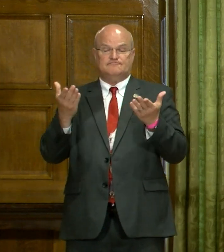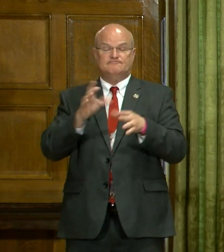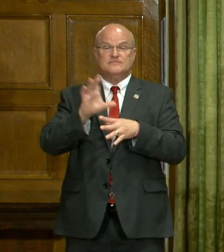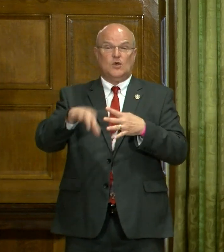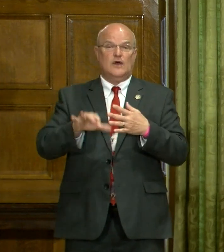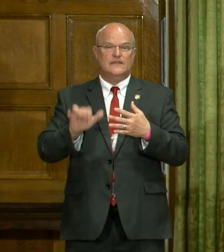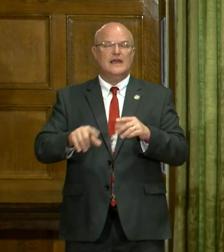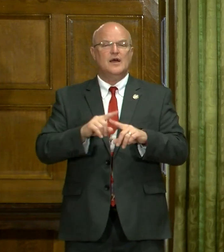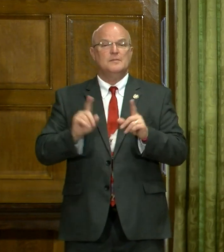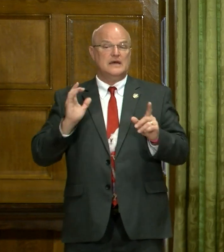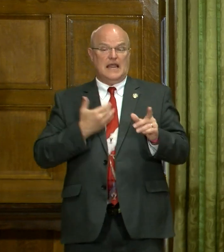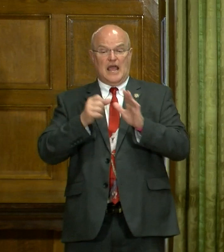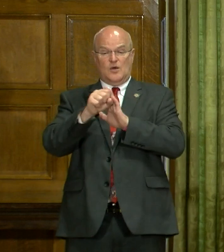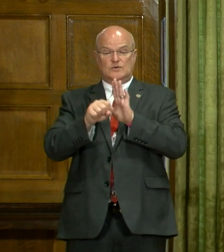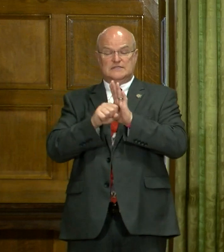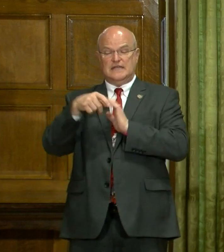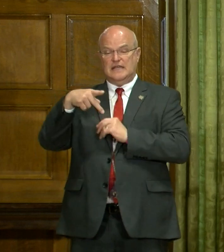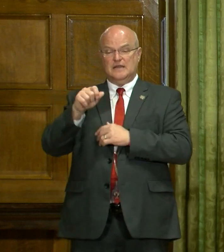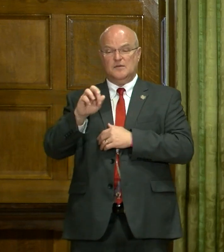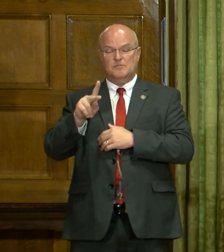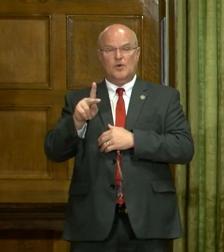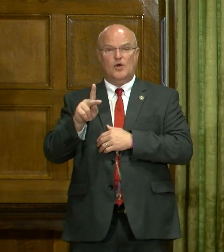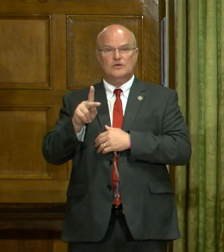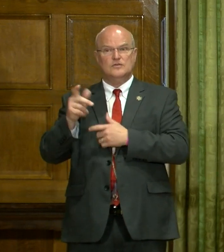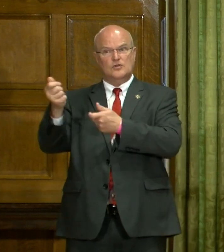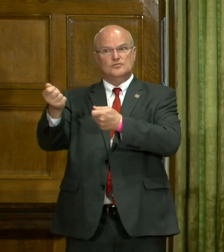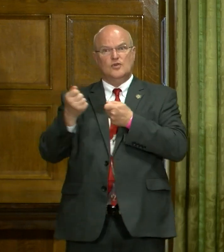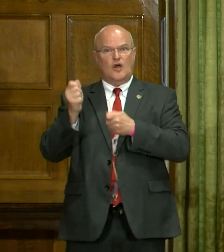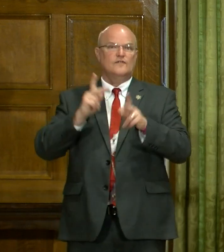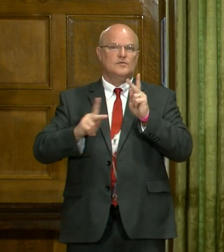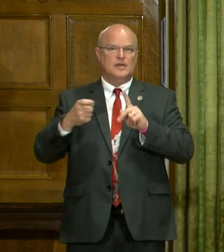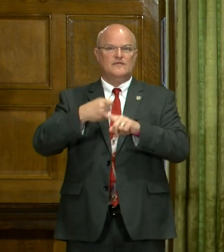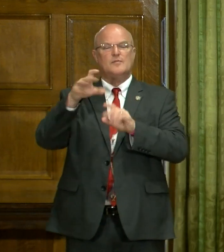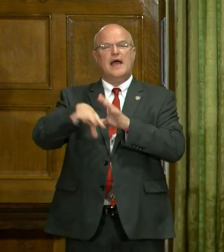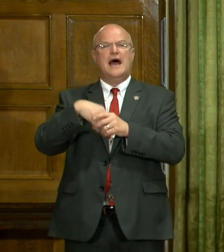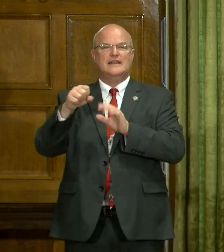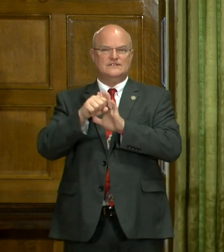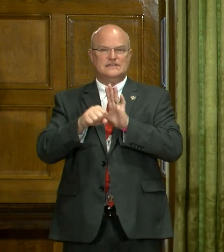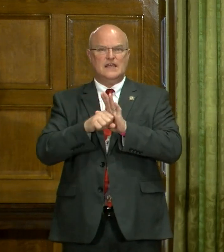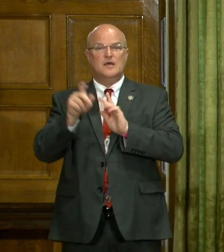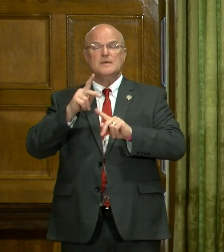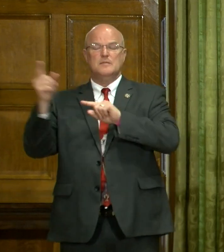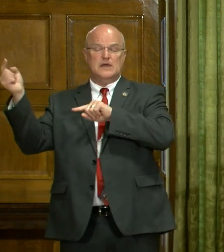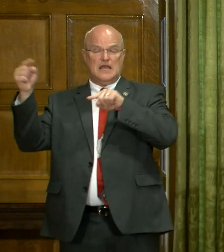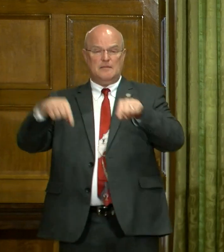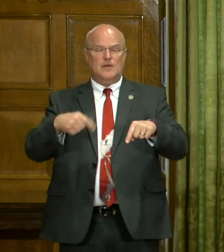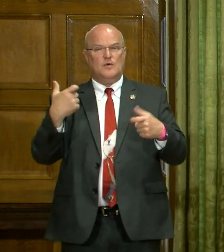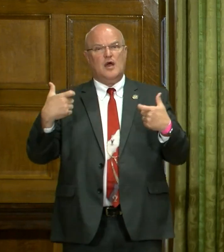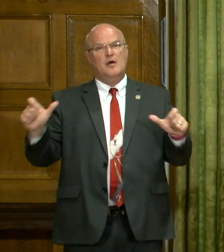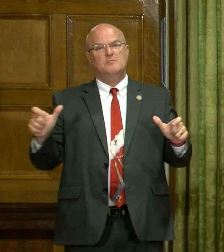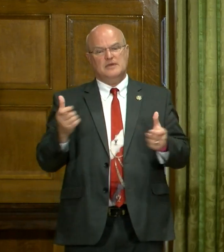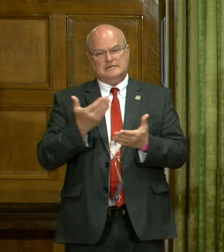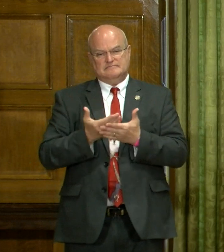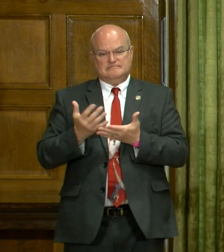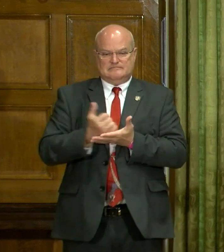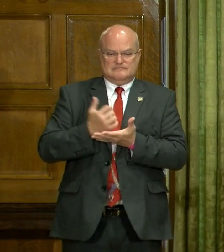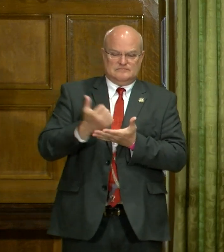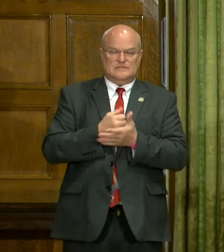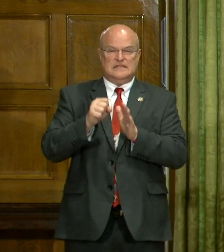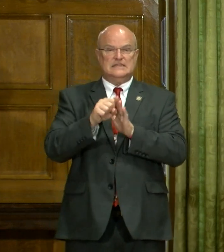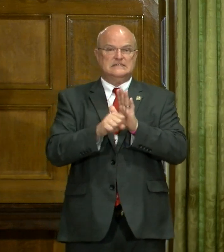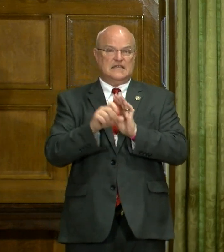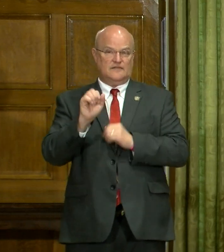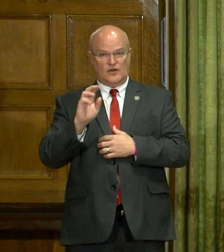of that. But our state parks are a draw for anybody from out of state. They come here. It's one of our big revenue drivers in the